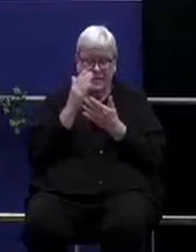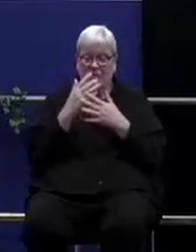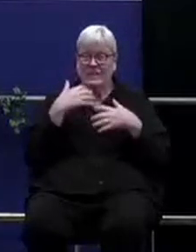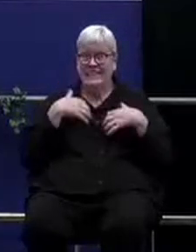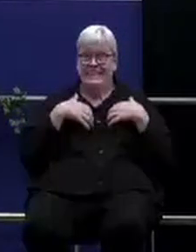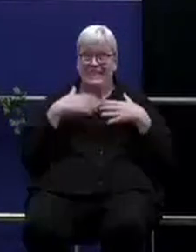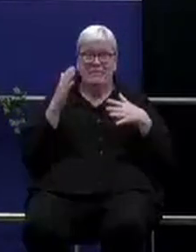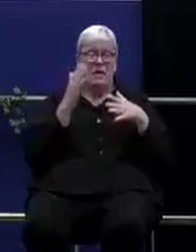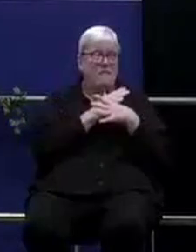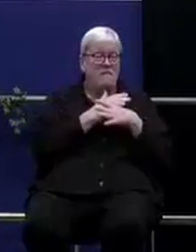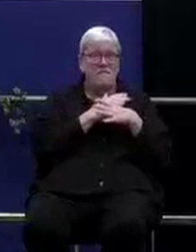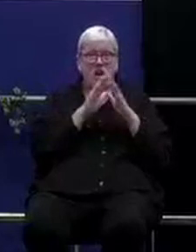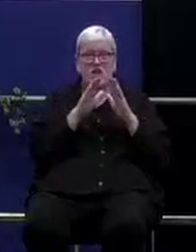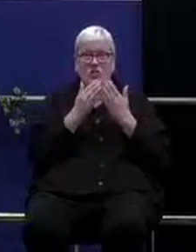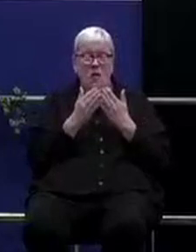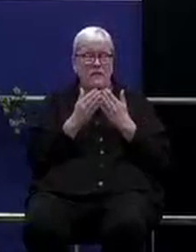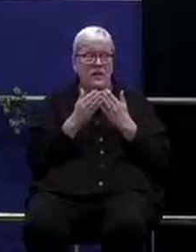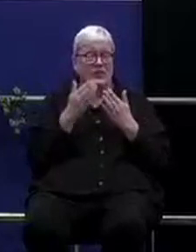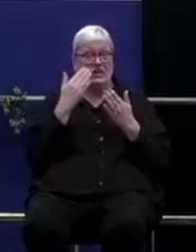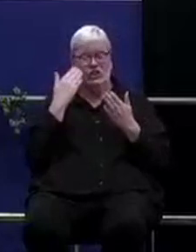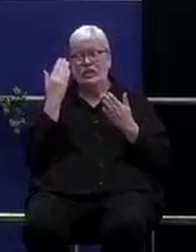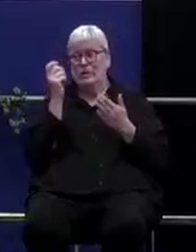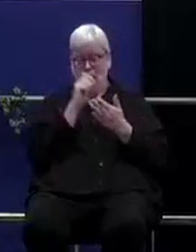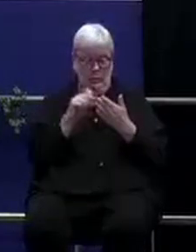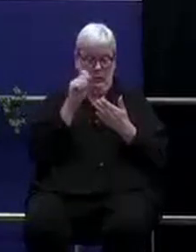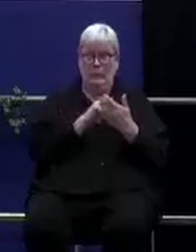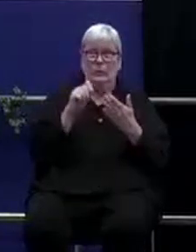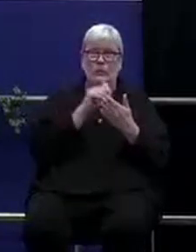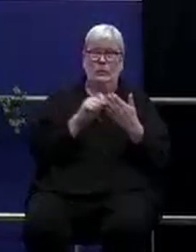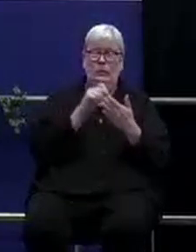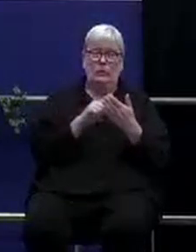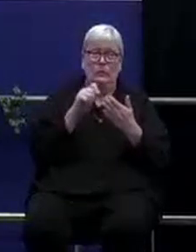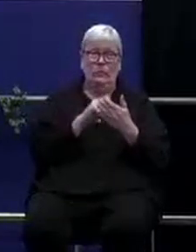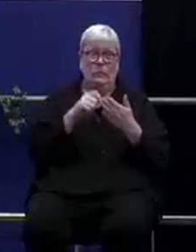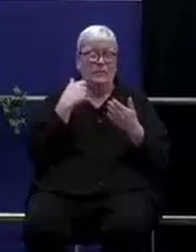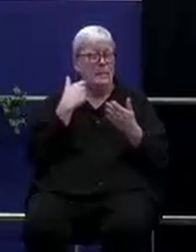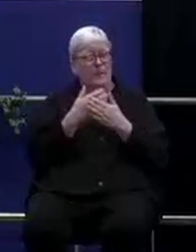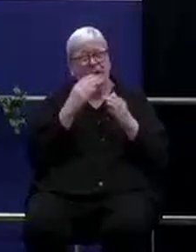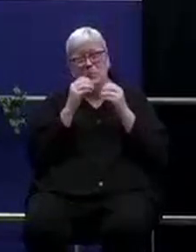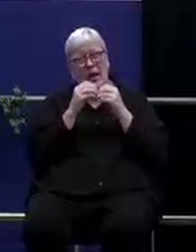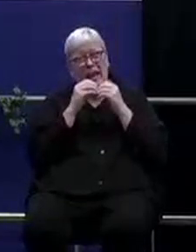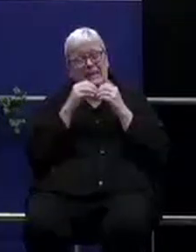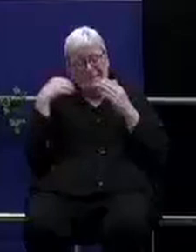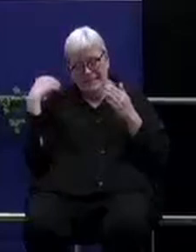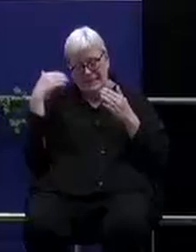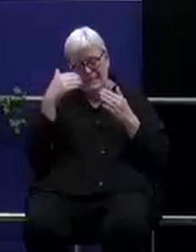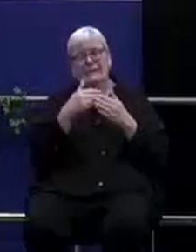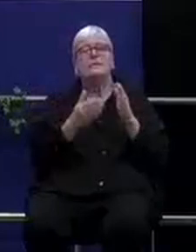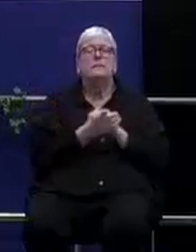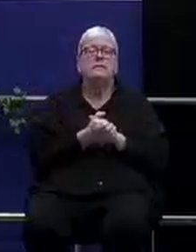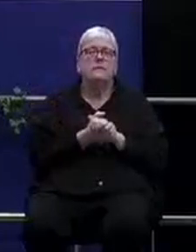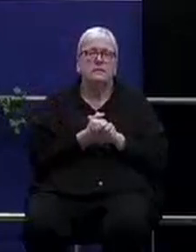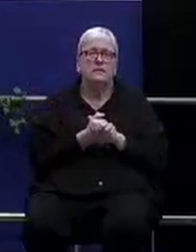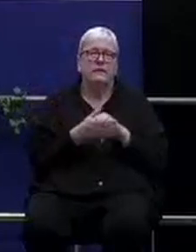kind of act like, you know, you just penned a novel and there you go. And you're like, I've been grafting the art of writing for a